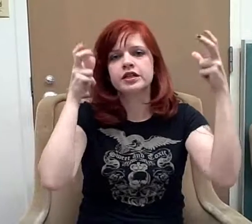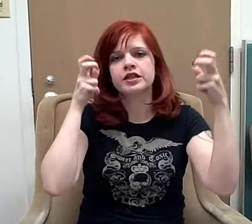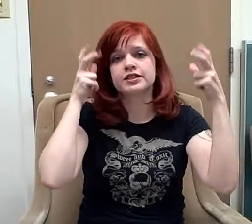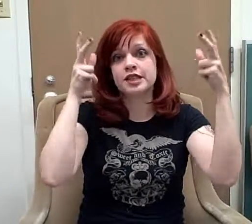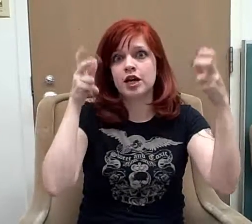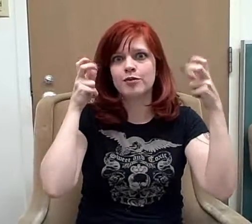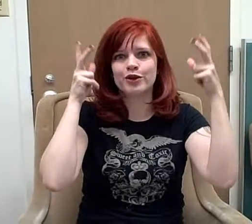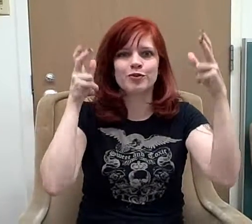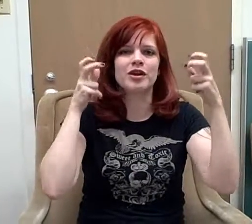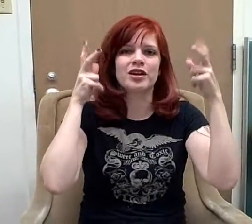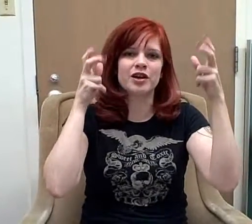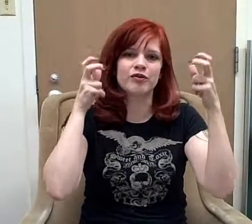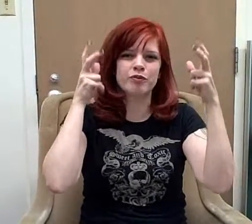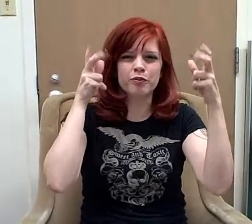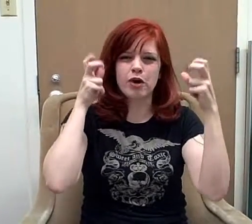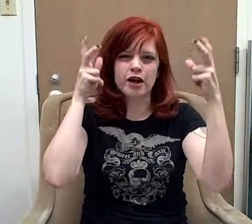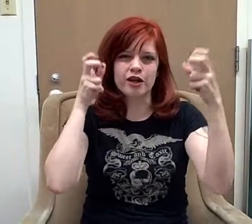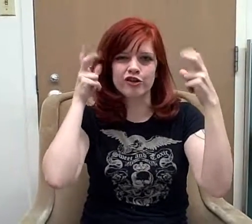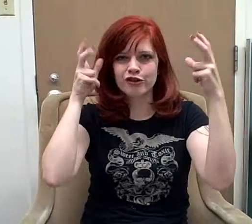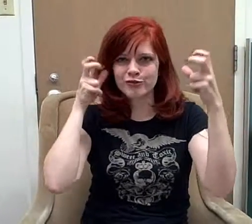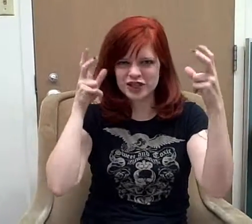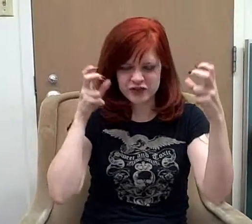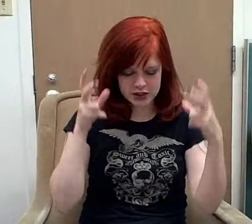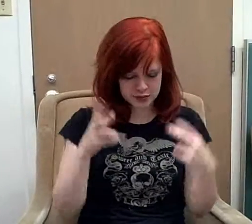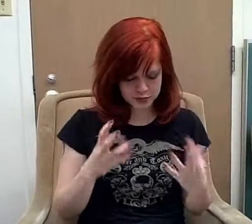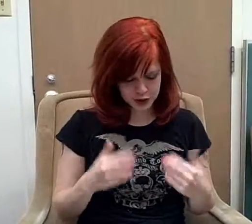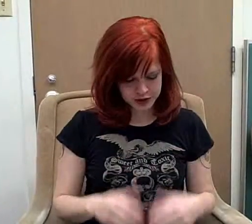a Sam, could be any kind of bratty or mischievous person.